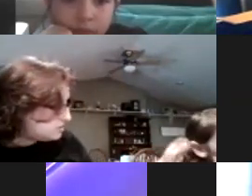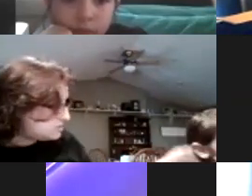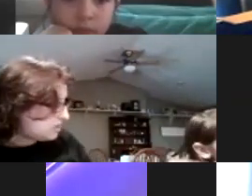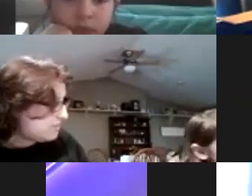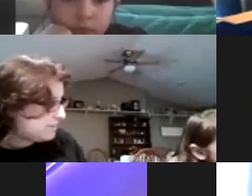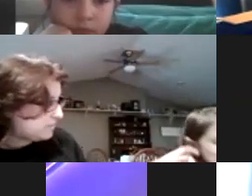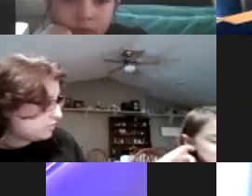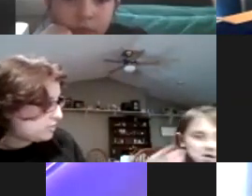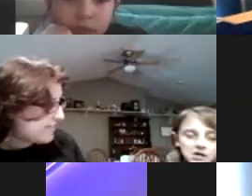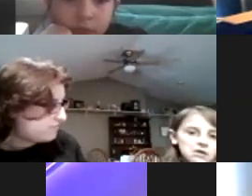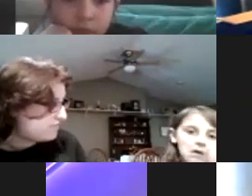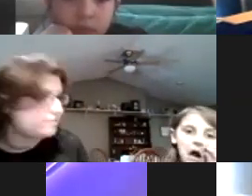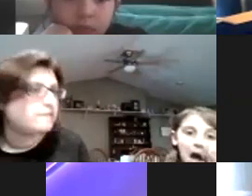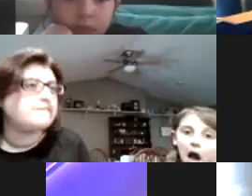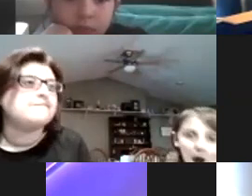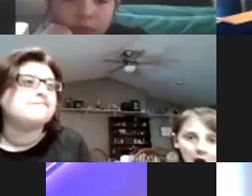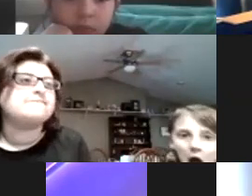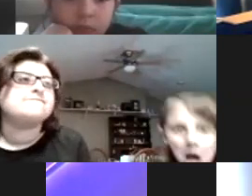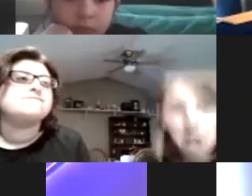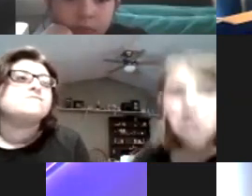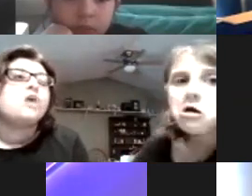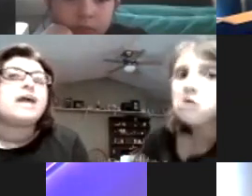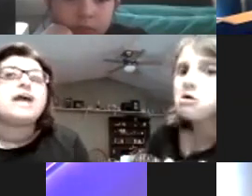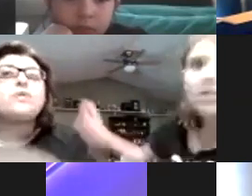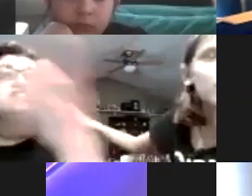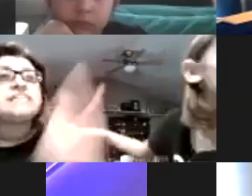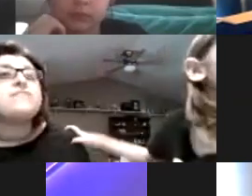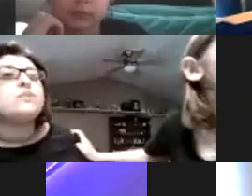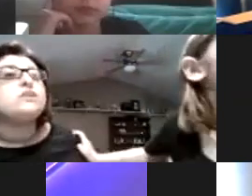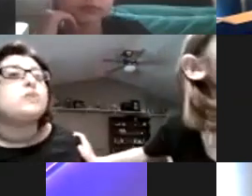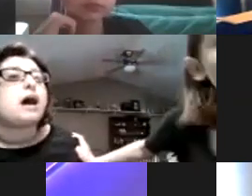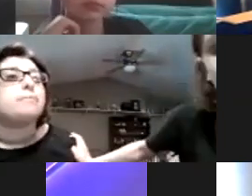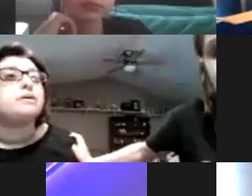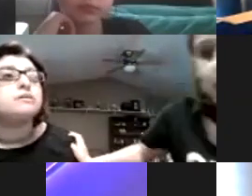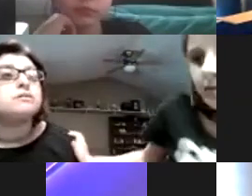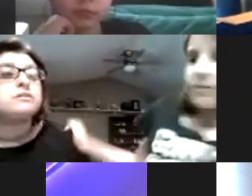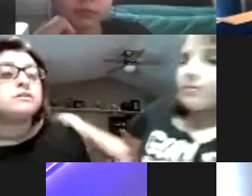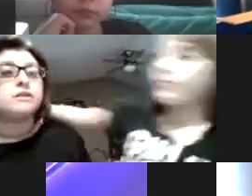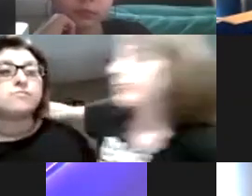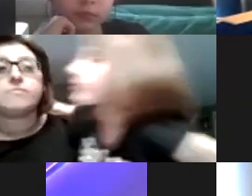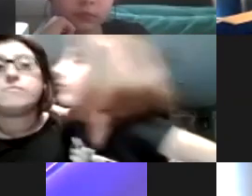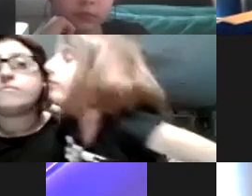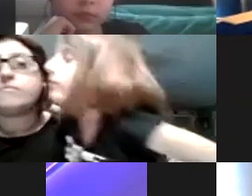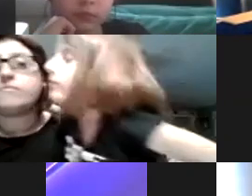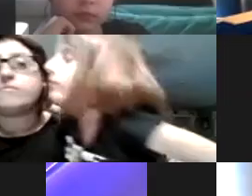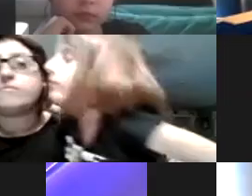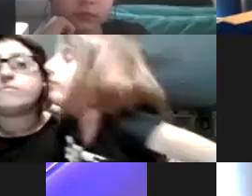And yes, we are very honored that we are the ones that are doing the press conferences. And I think that we're going to give you